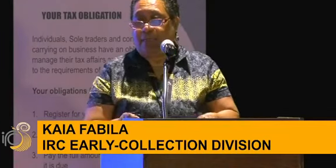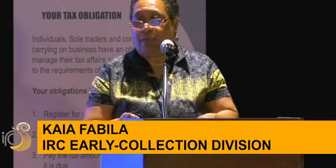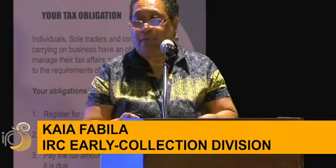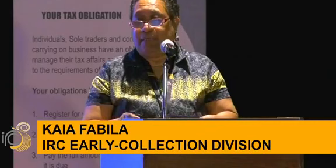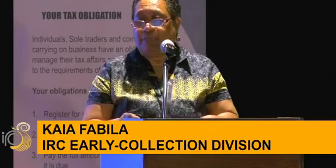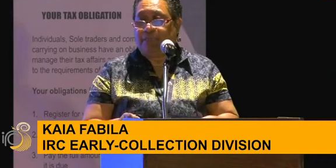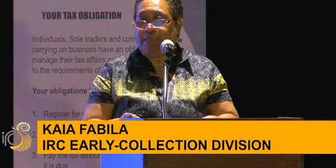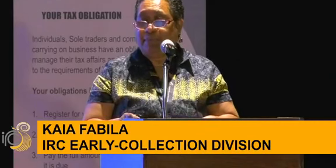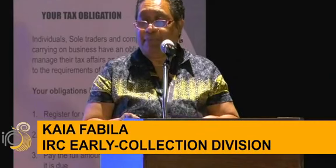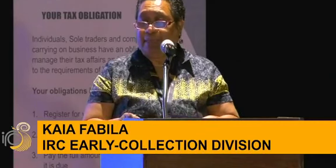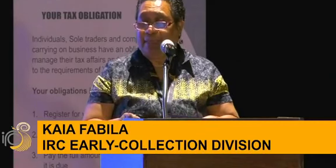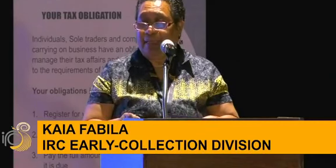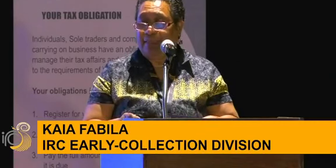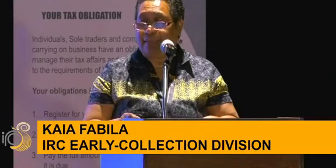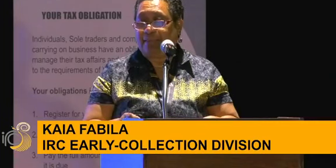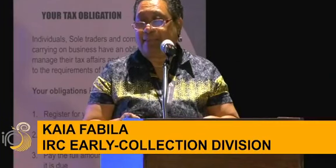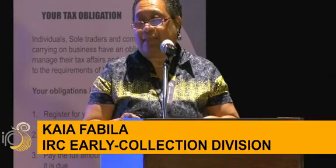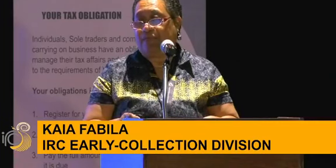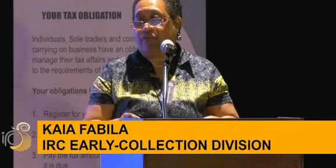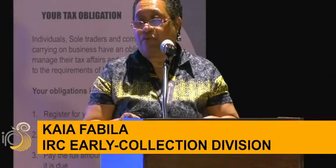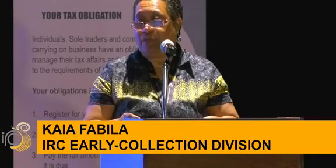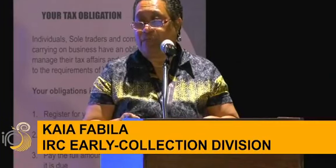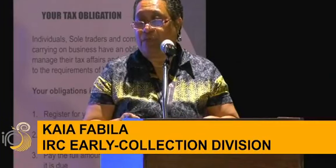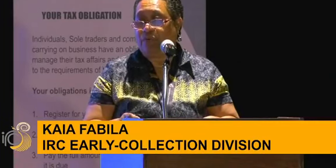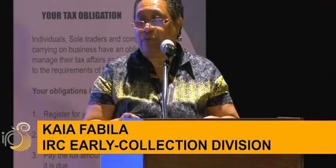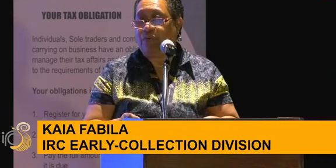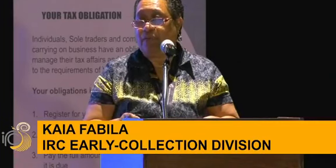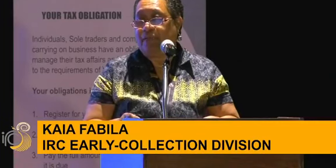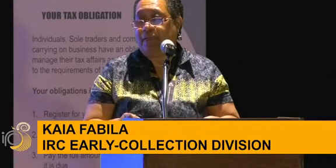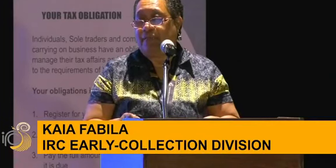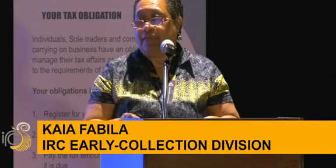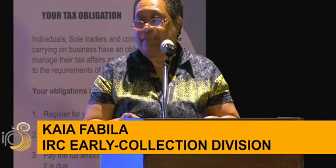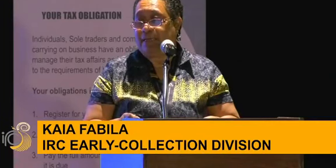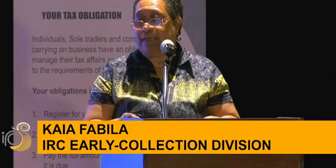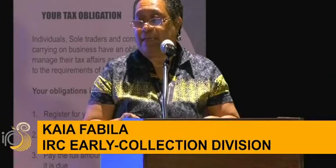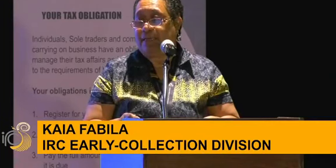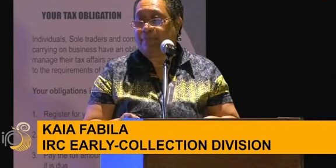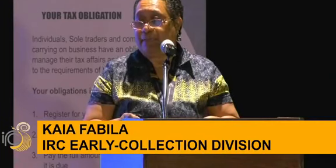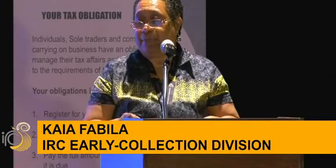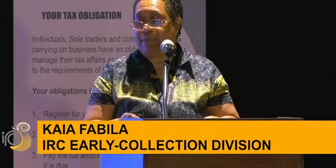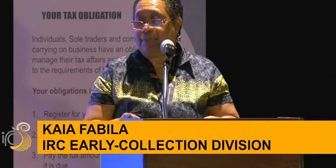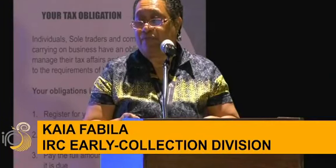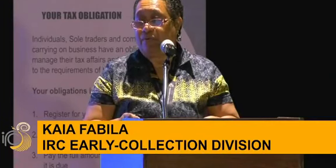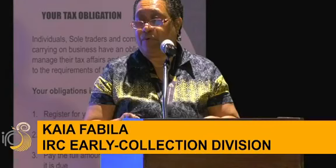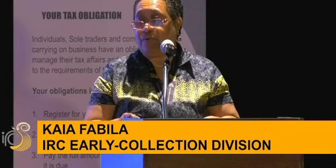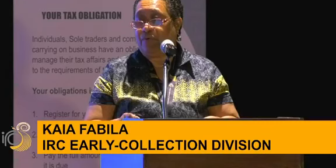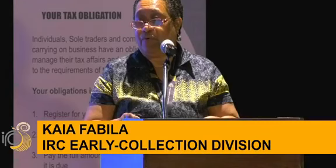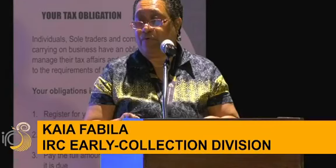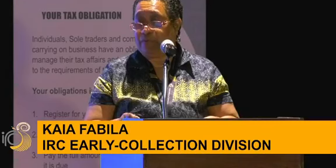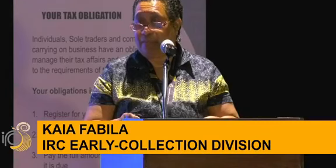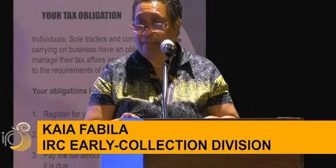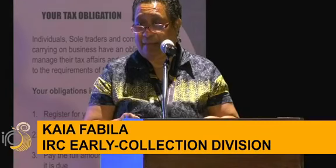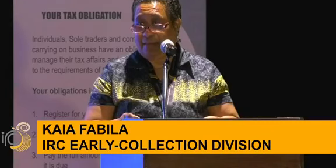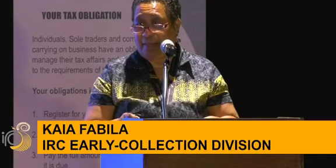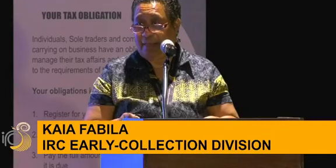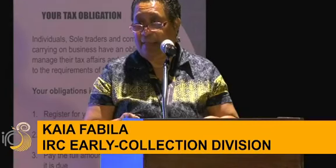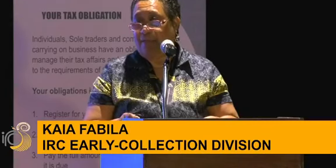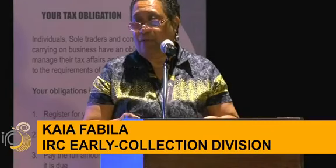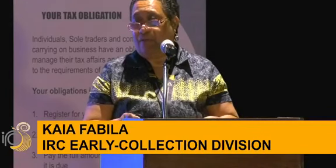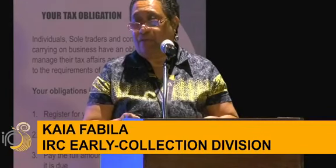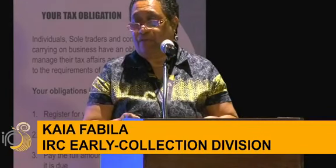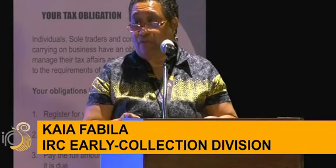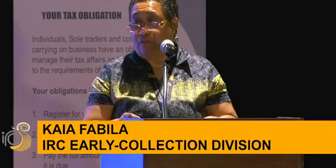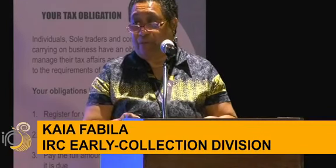The second one is business payment tax. That falls due, the return and the payment fall due on the 14th